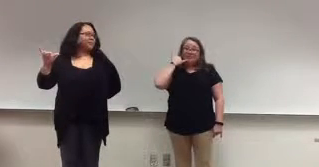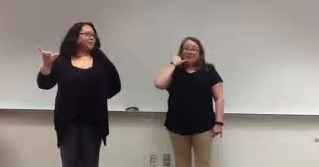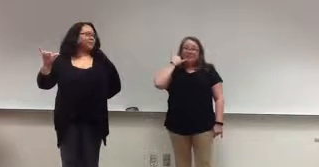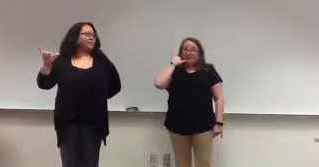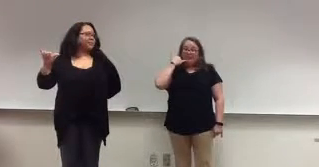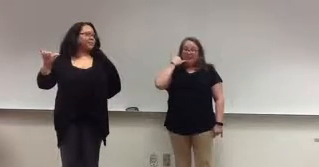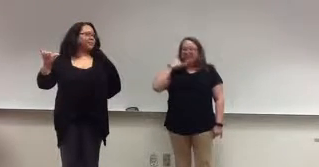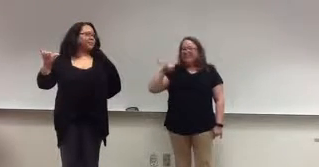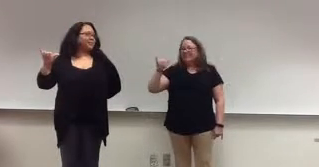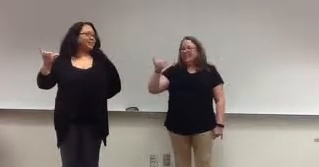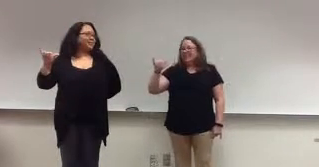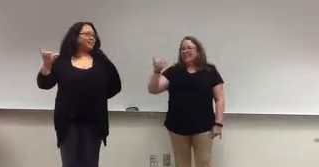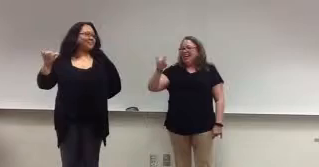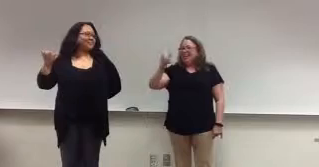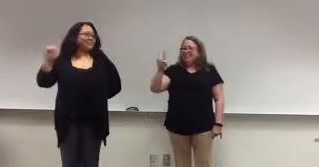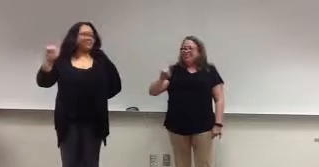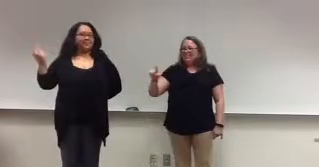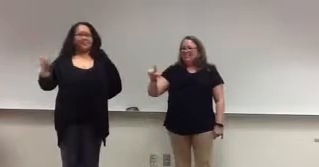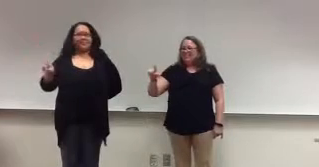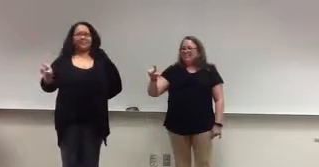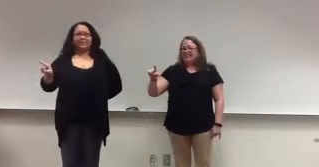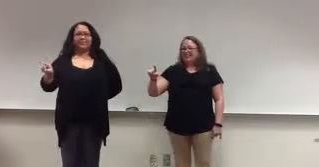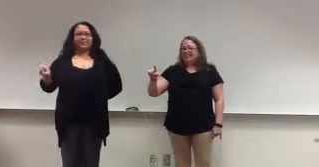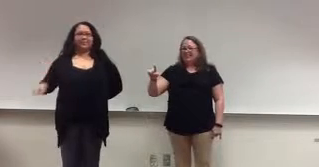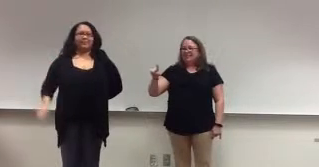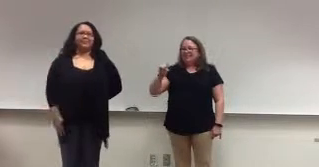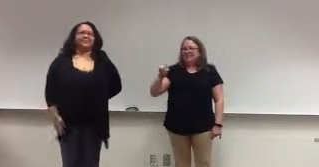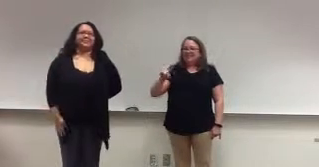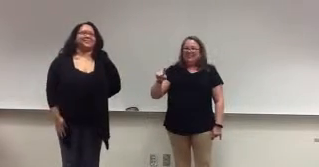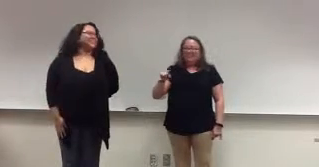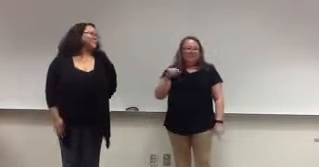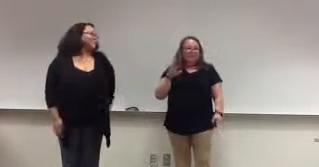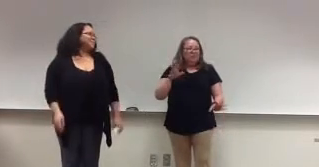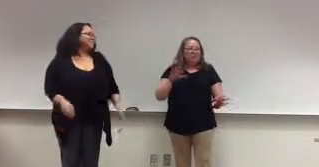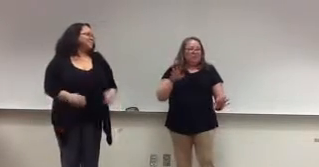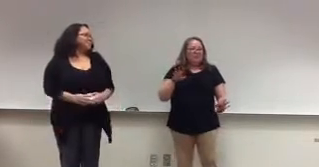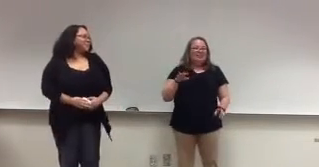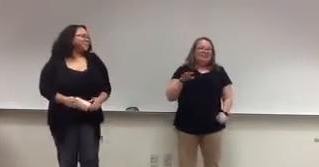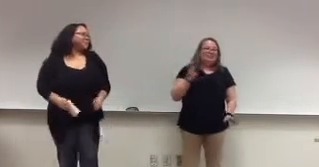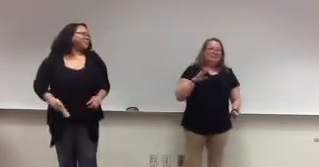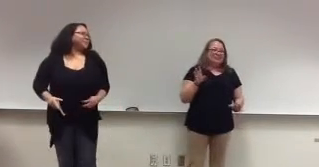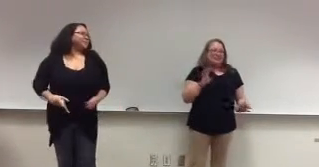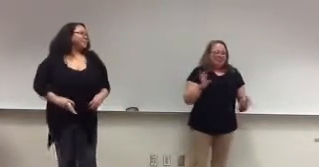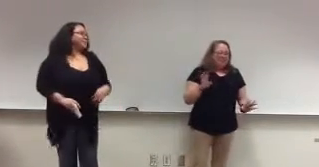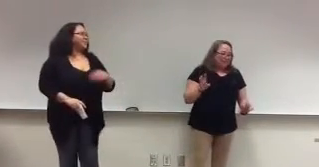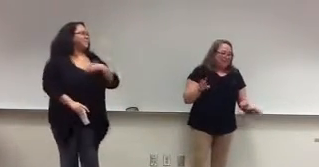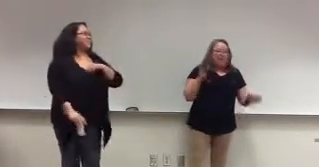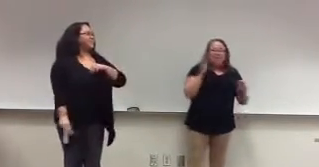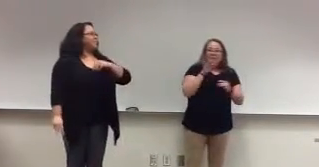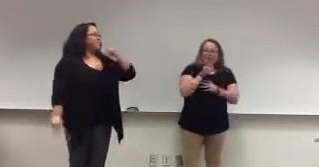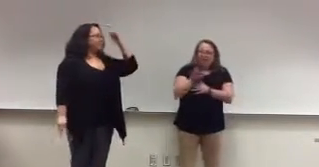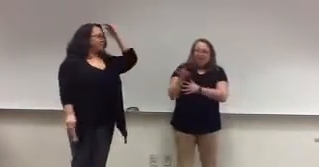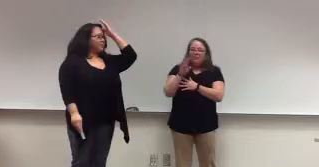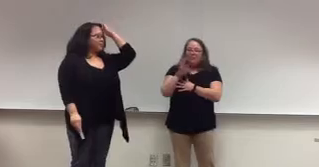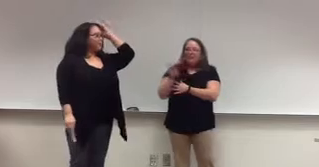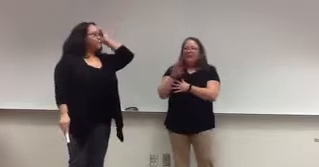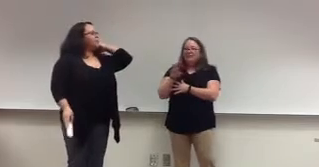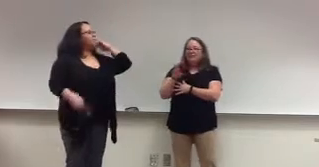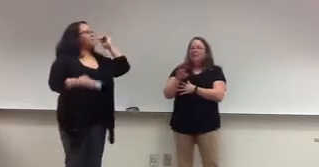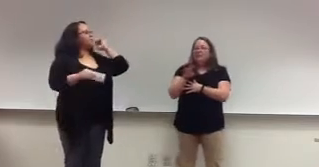is phone, Z. A few of them are pretty easy, some are a little more difficult. But when you can fingerspell, you